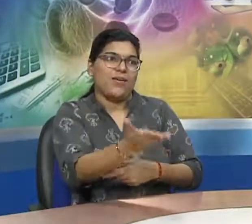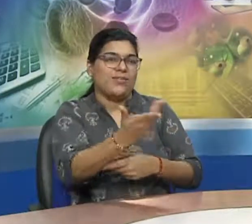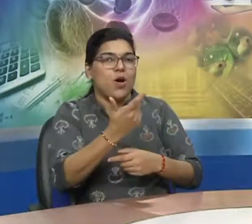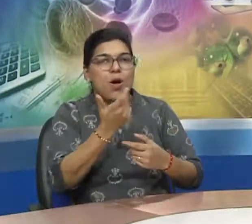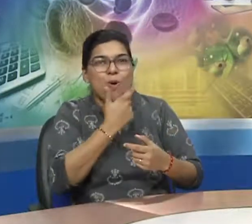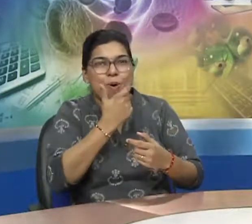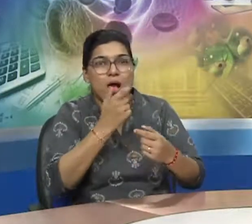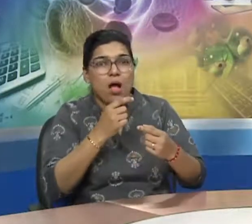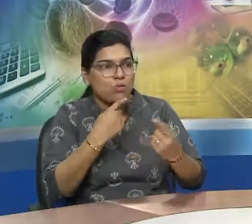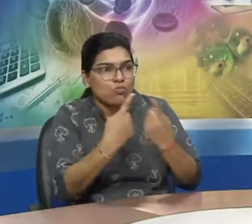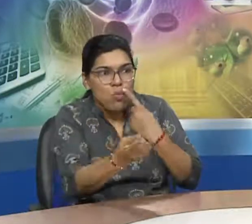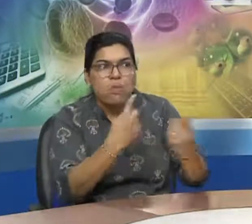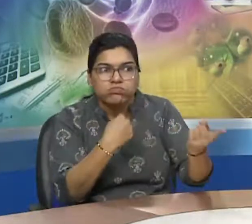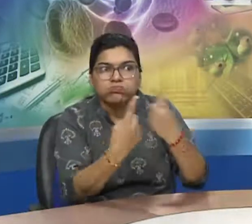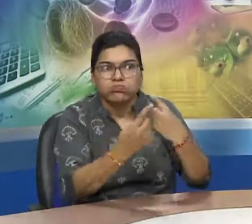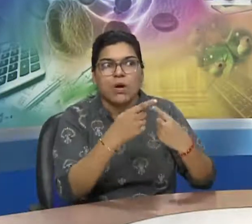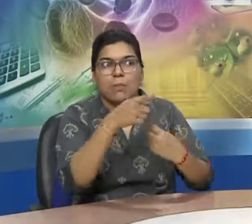And there was a good interaction among each other.